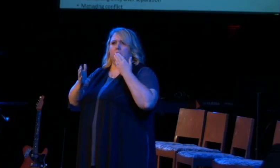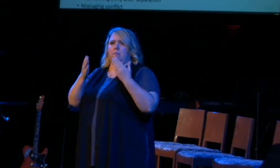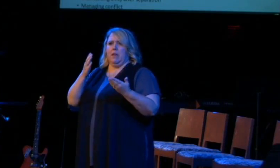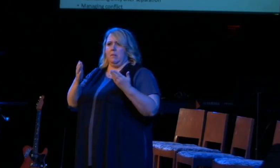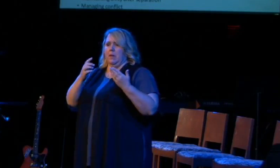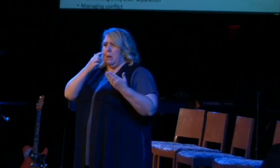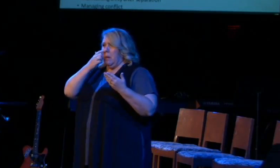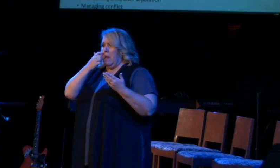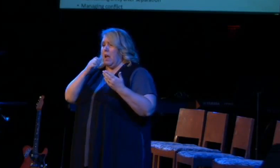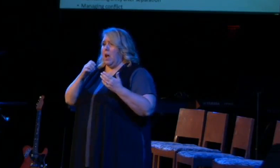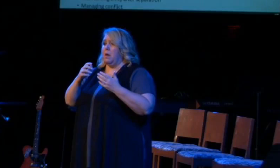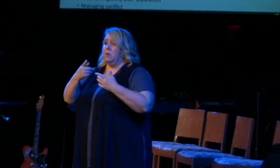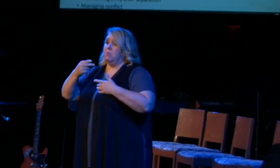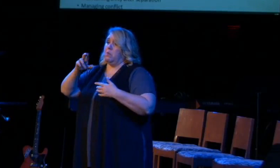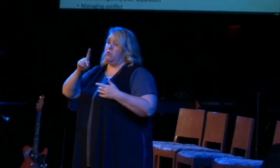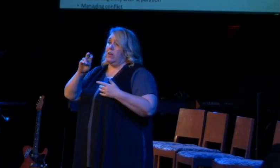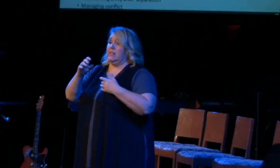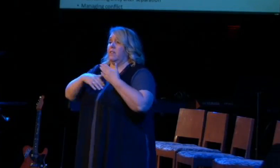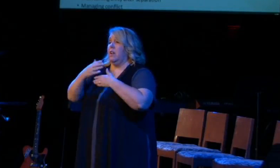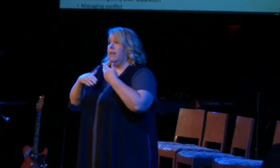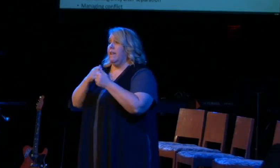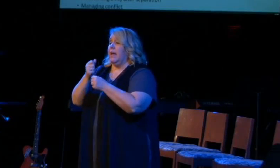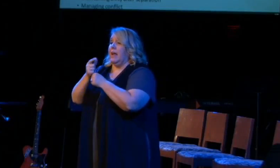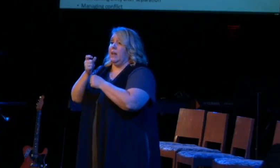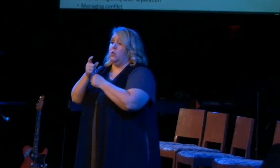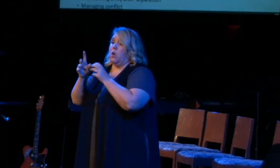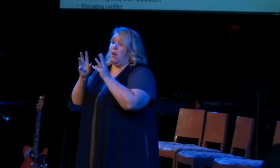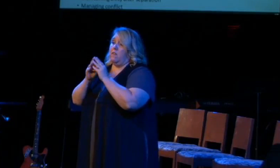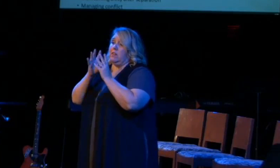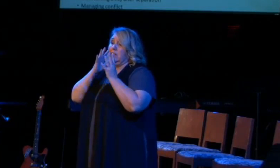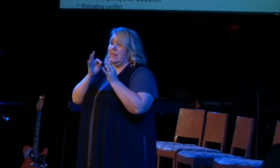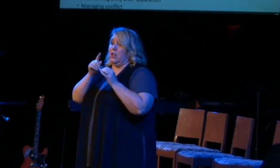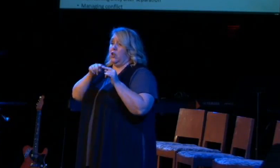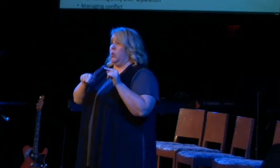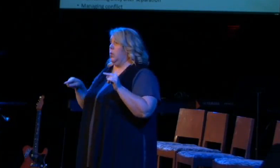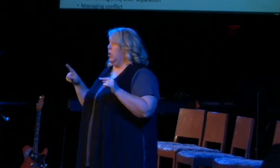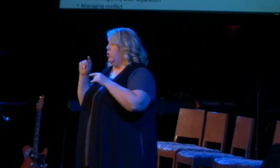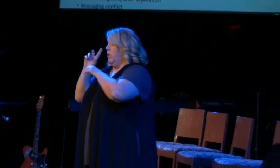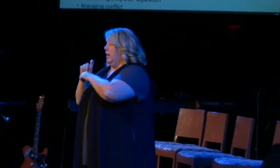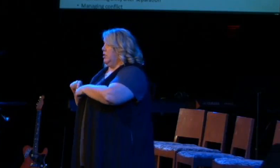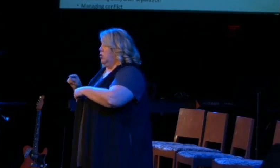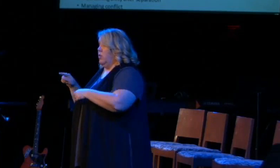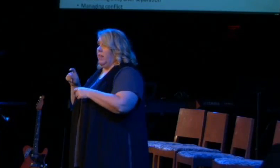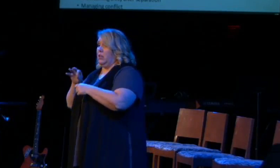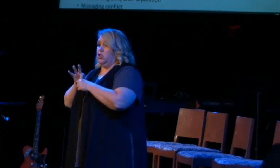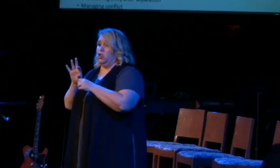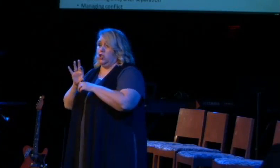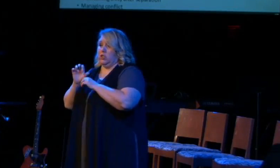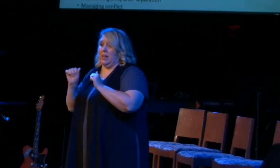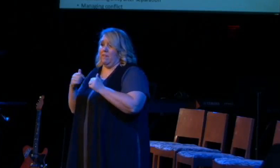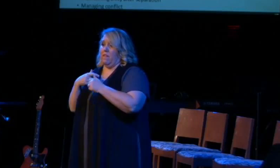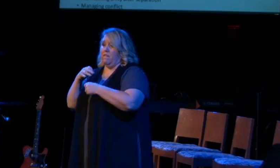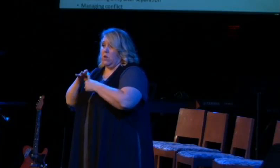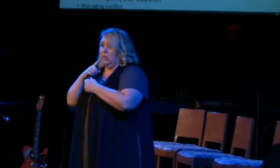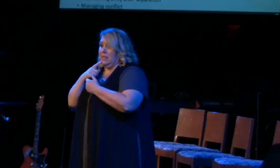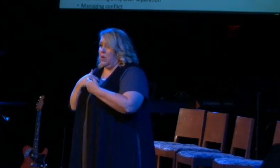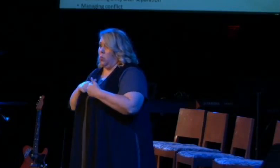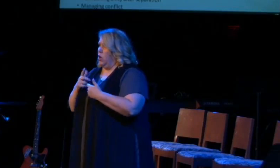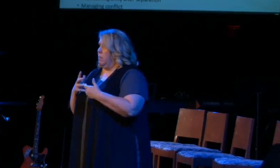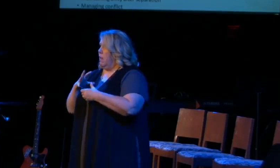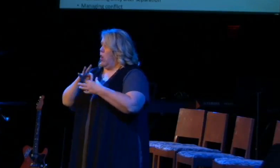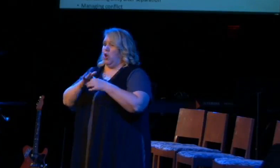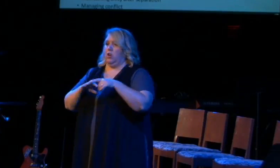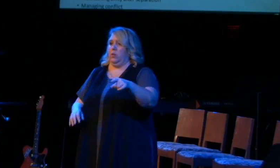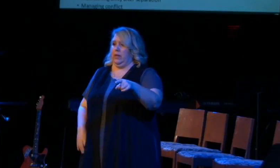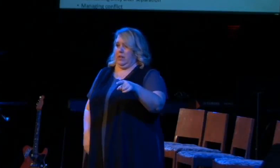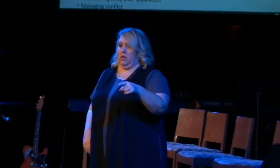progressive church in an annual conference that's decided to land in the traditional branch, that church could have a vote and say, well, we're going to belong to the progressive branch,